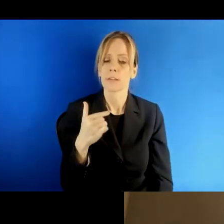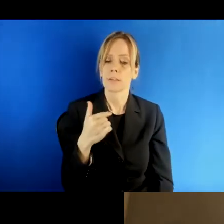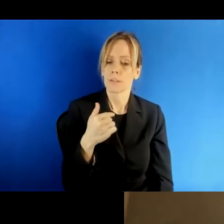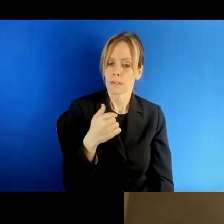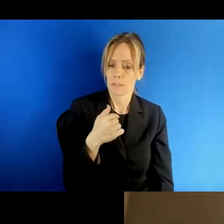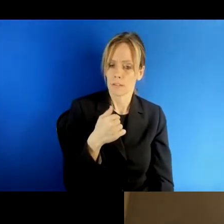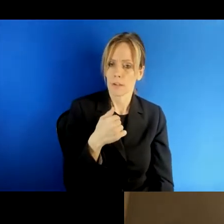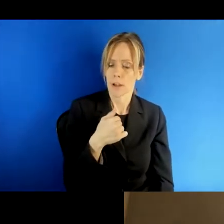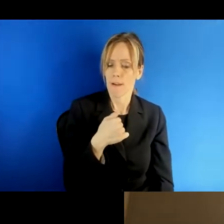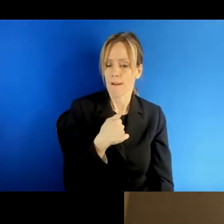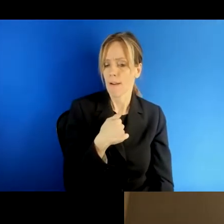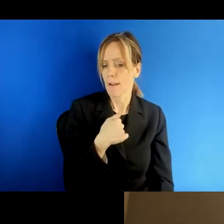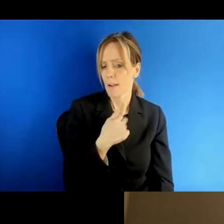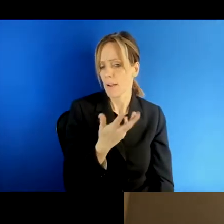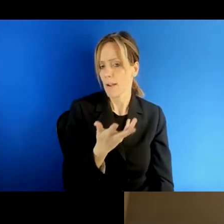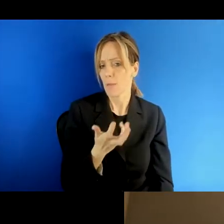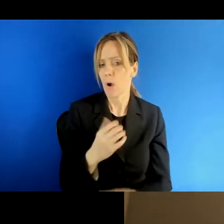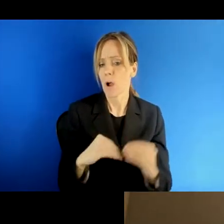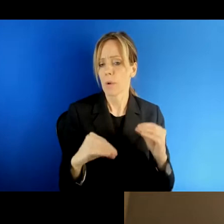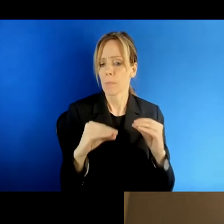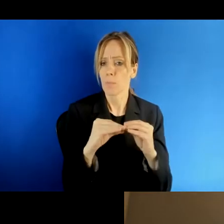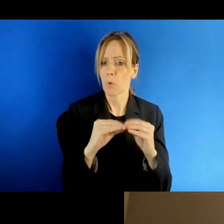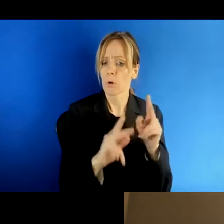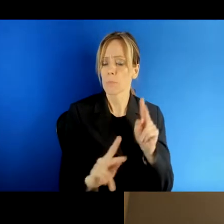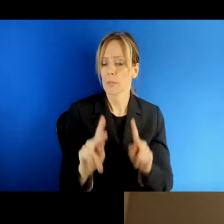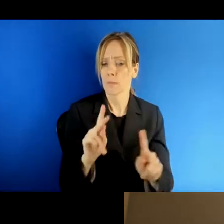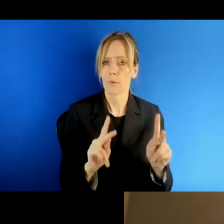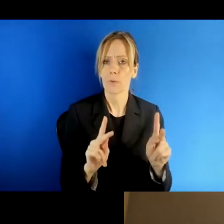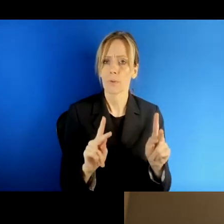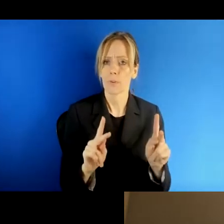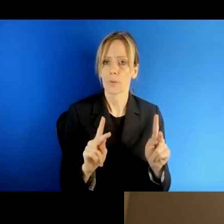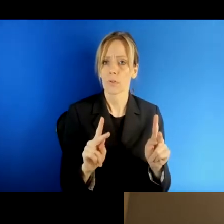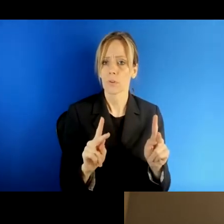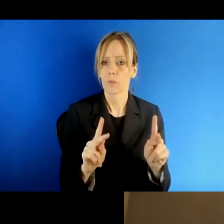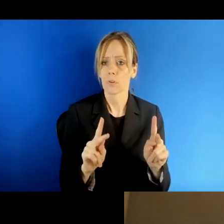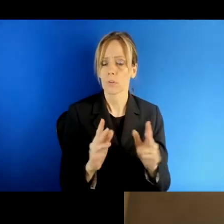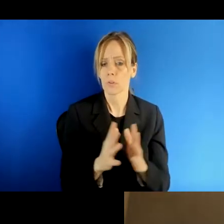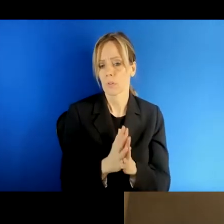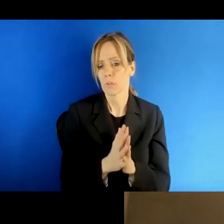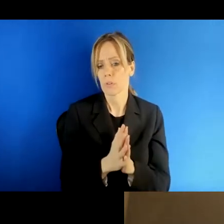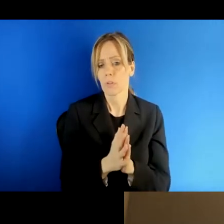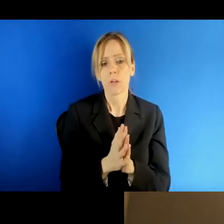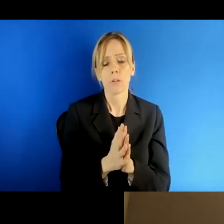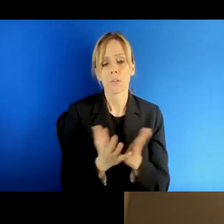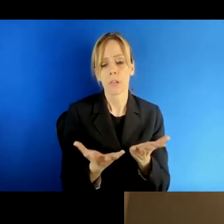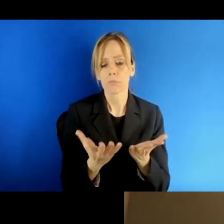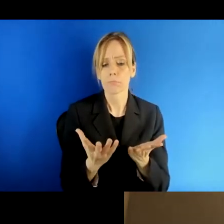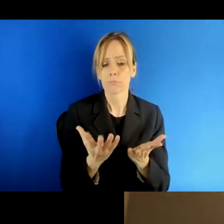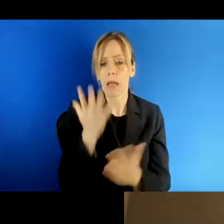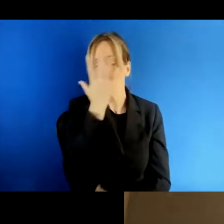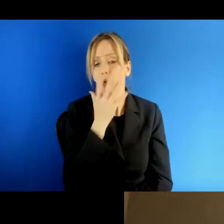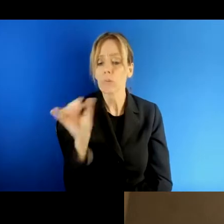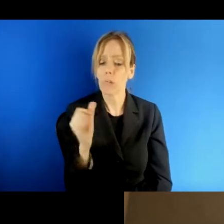would like more people like that look like me or